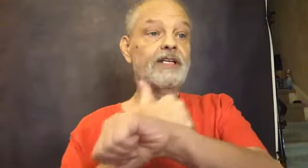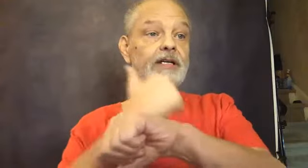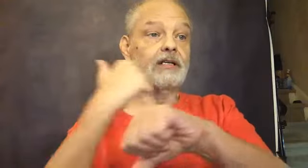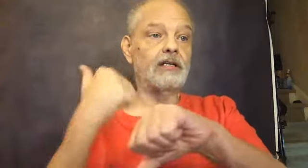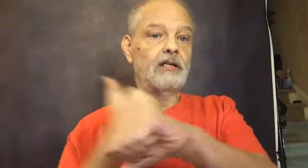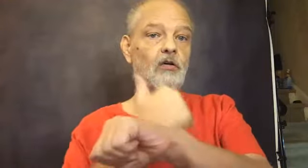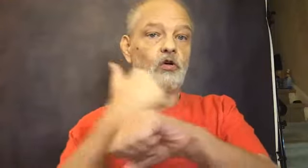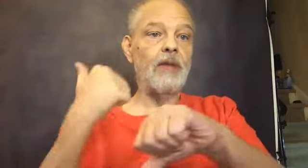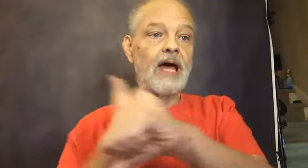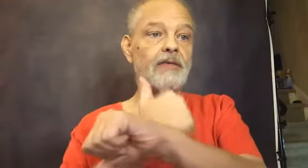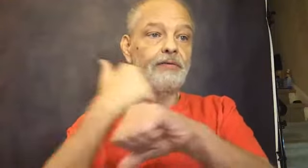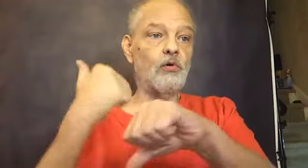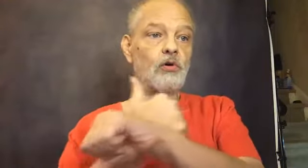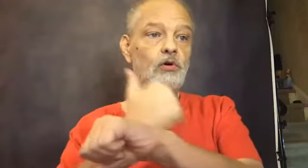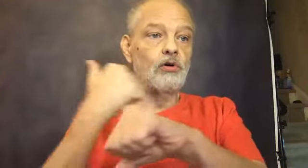arithmetic or math or